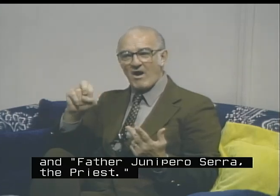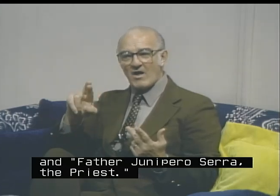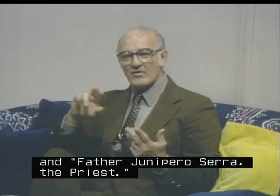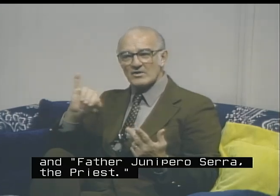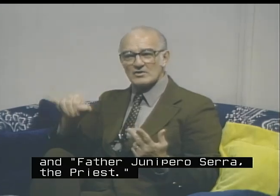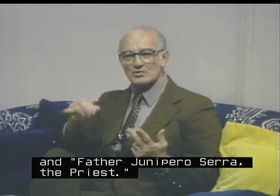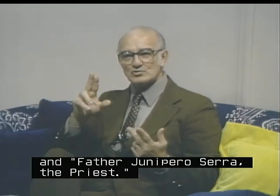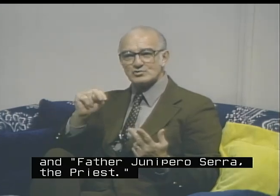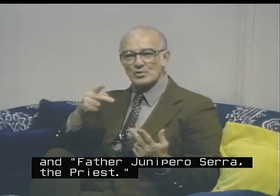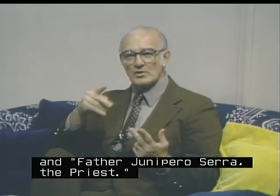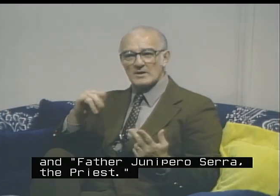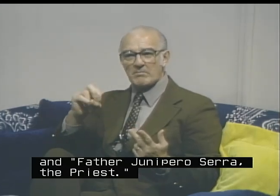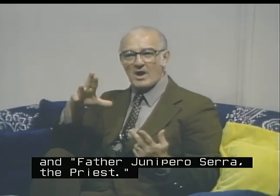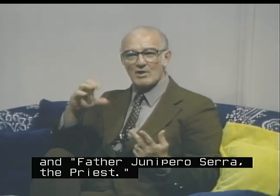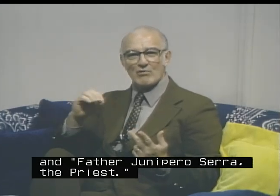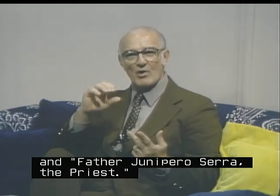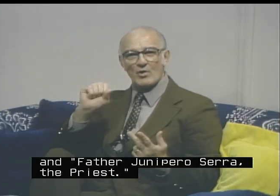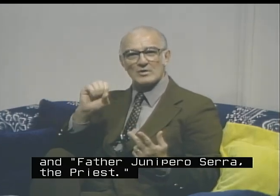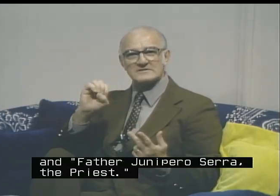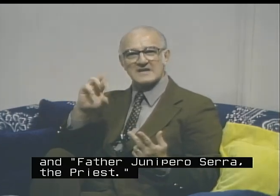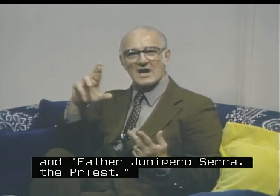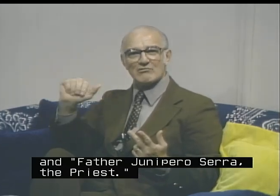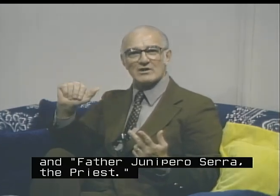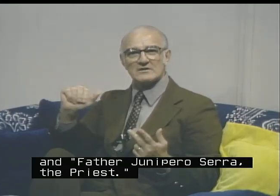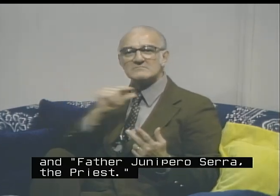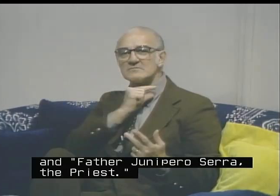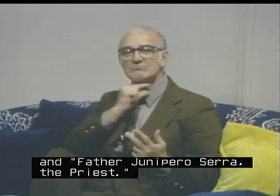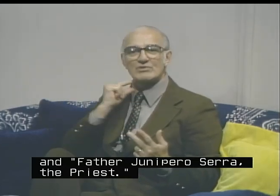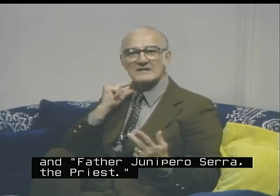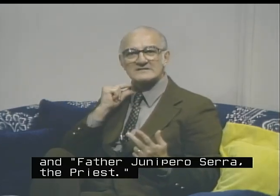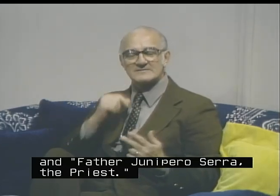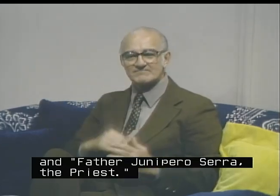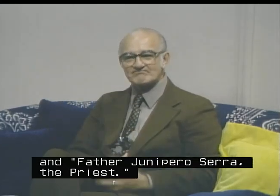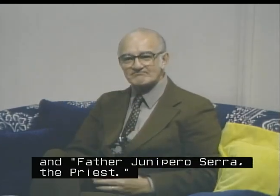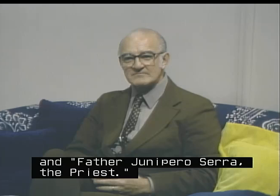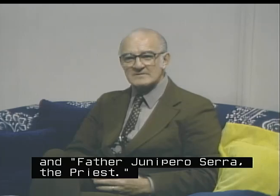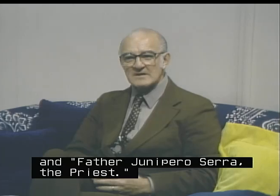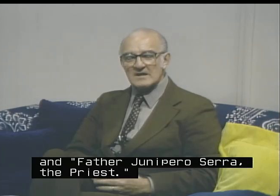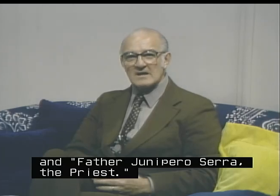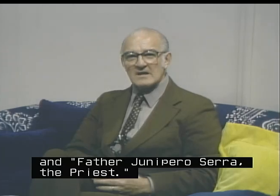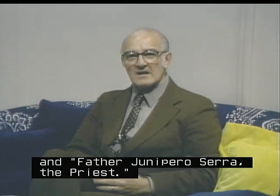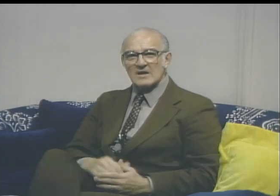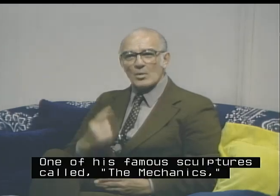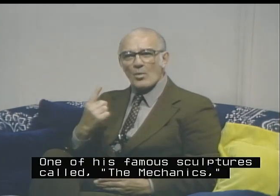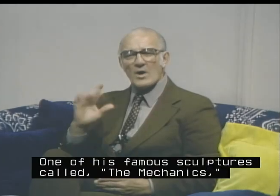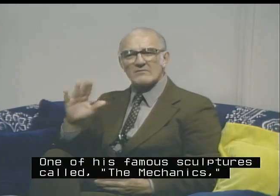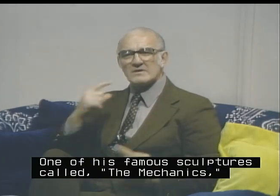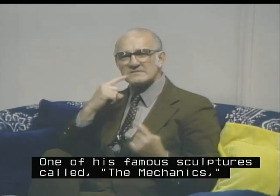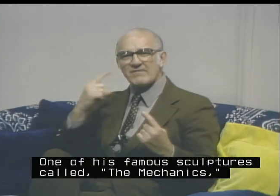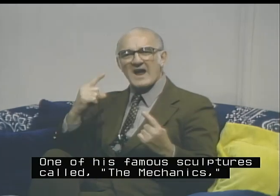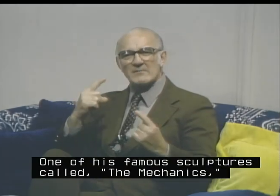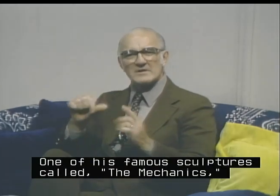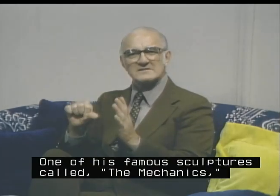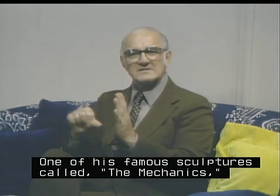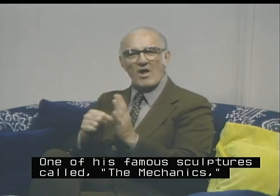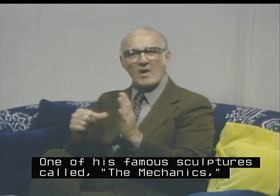Father Junipero Serra, the priest. One of his famous